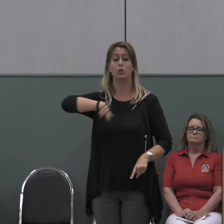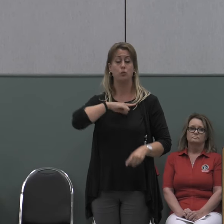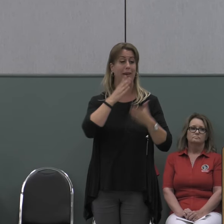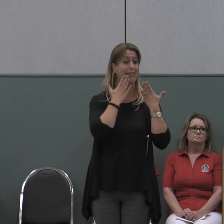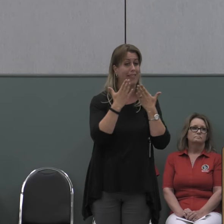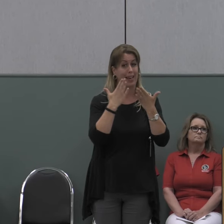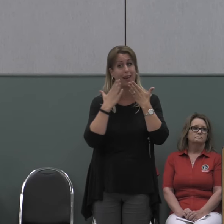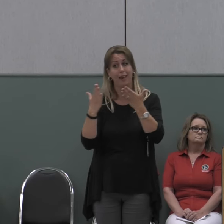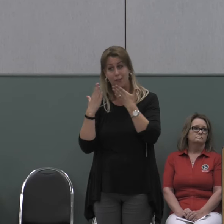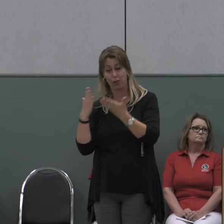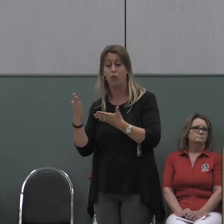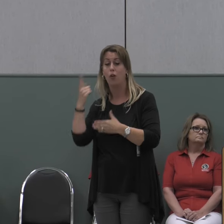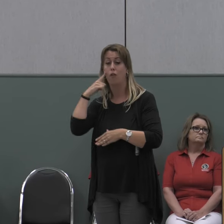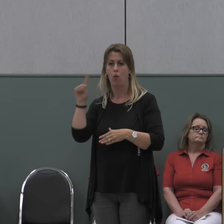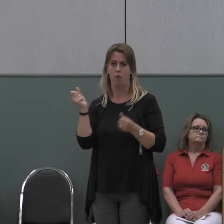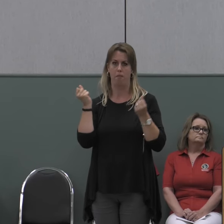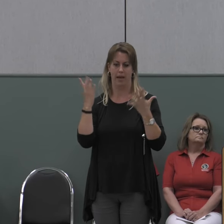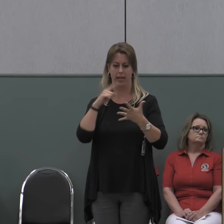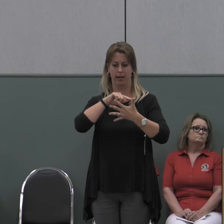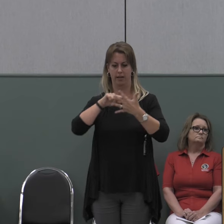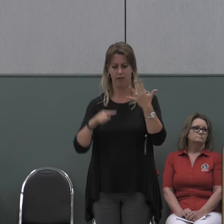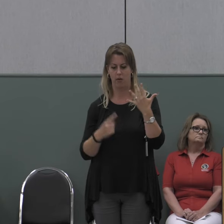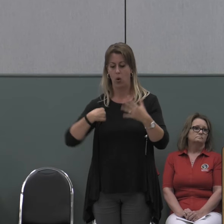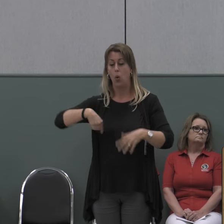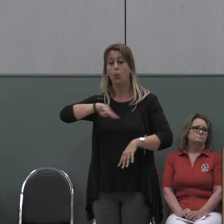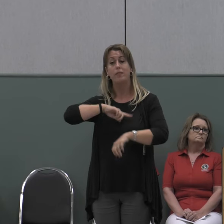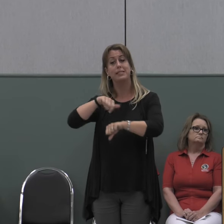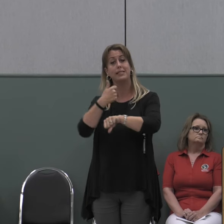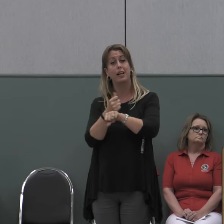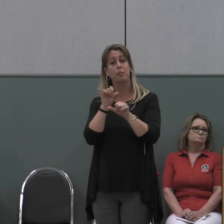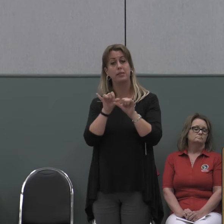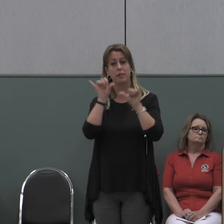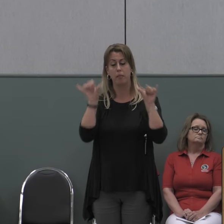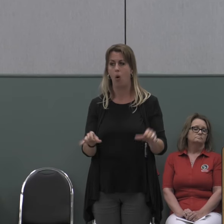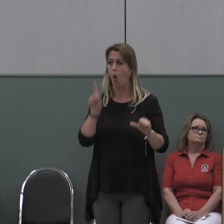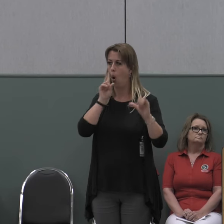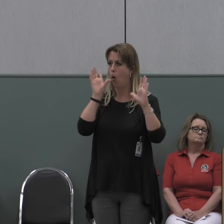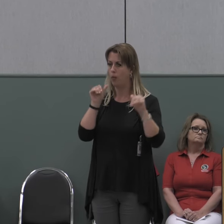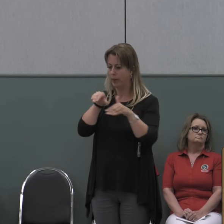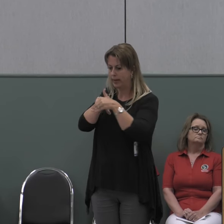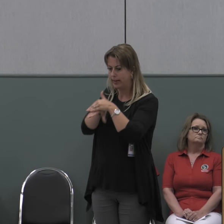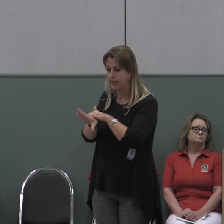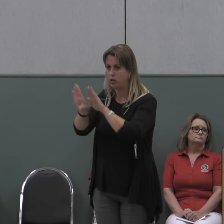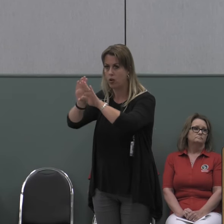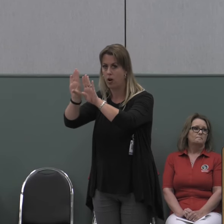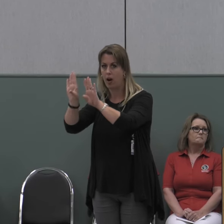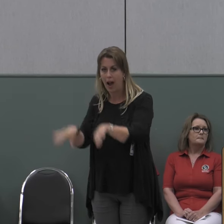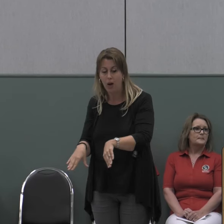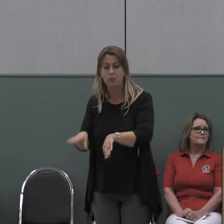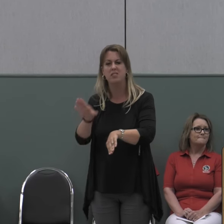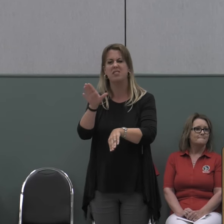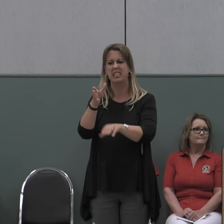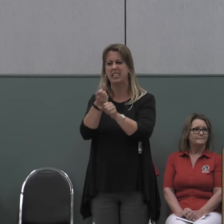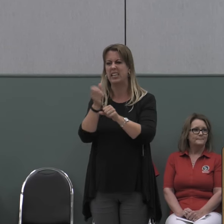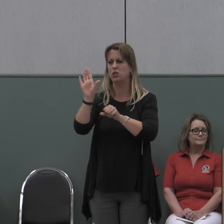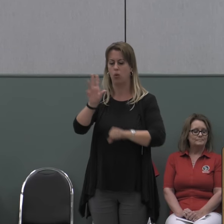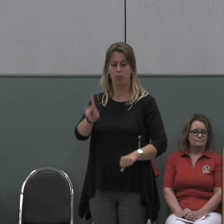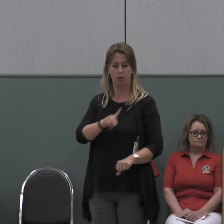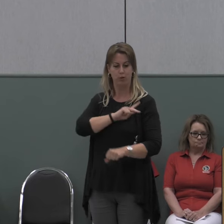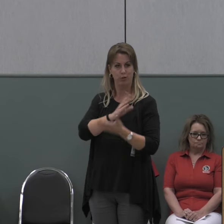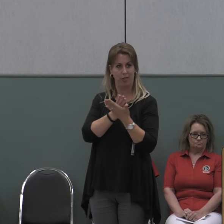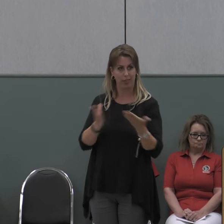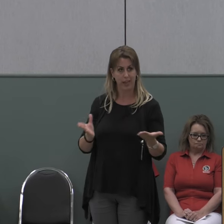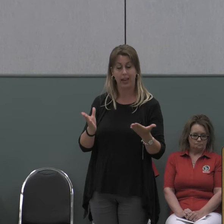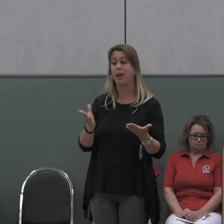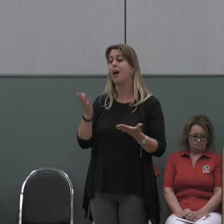We do have a system set up so we can hopefully get your houses, your personal items, and those restored, get you guys back